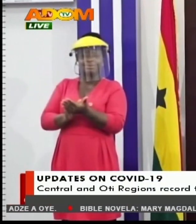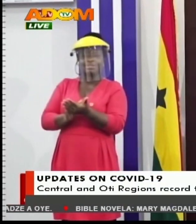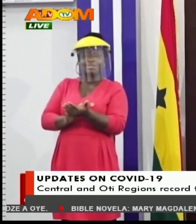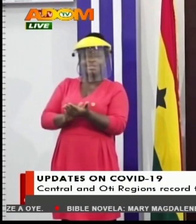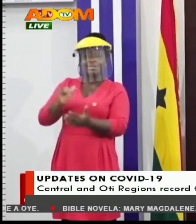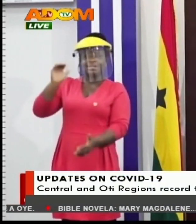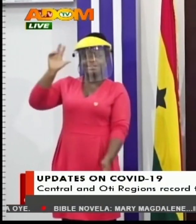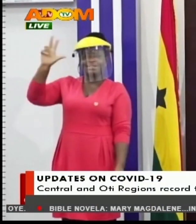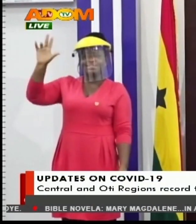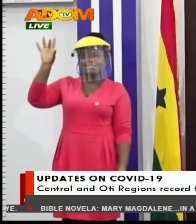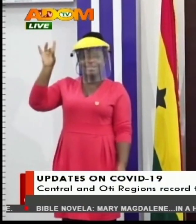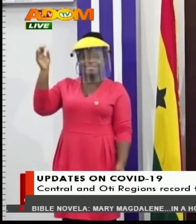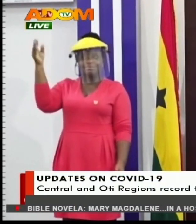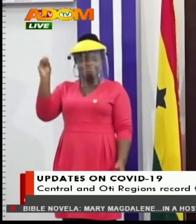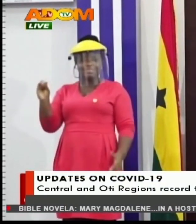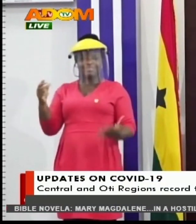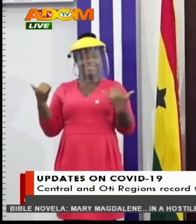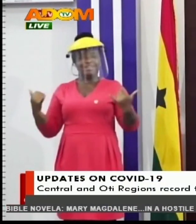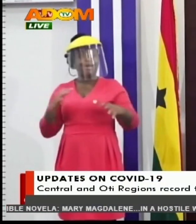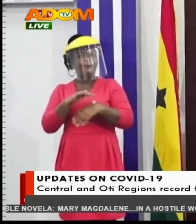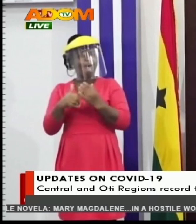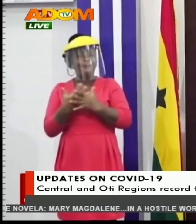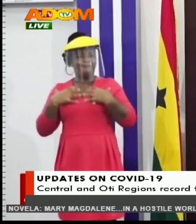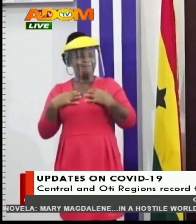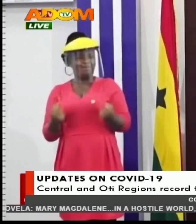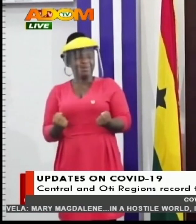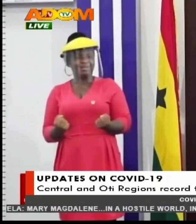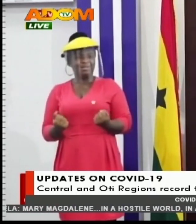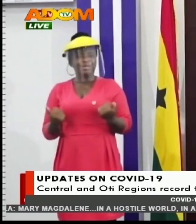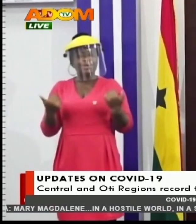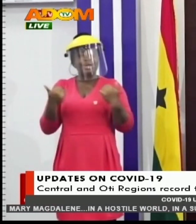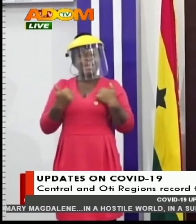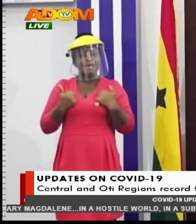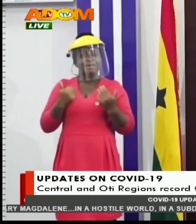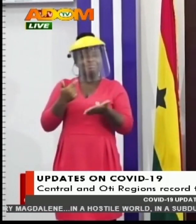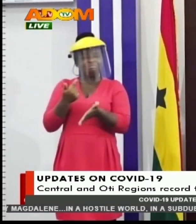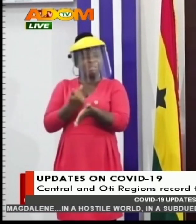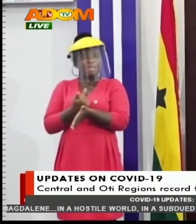Obviously, there are different parameters that are used in measuring this.